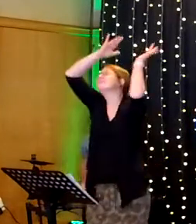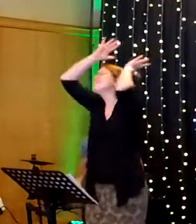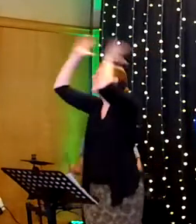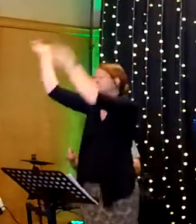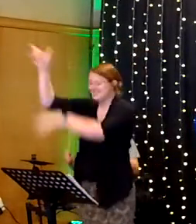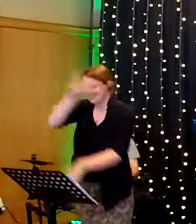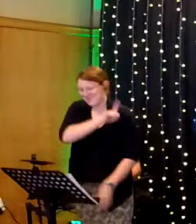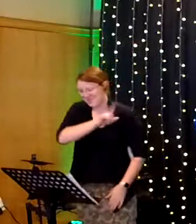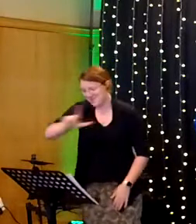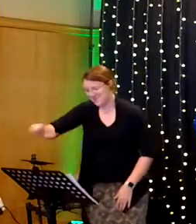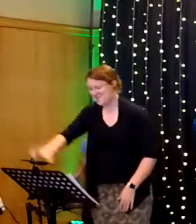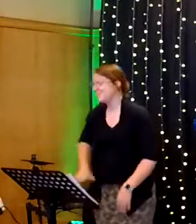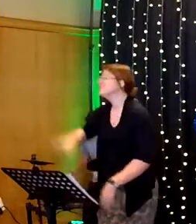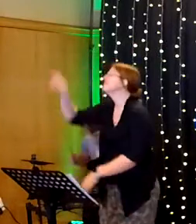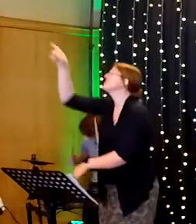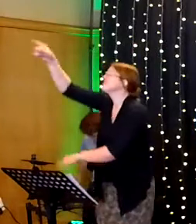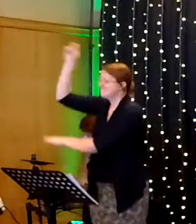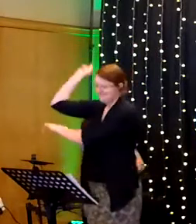That will